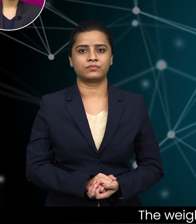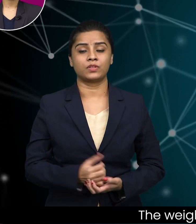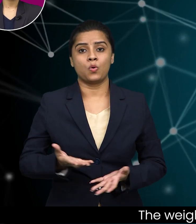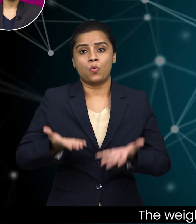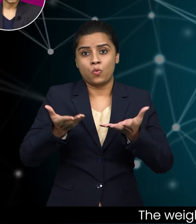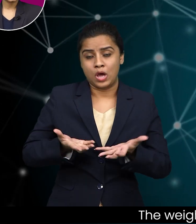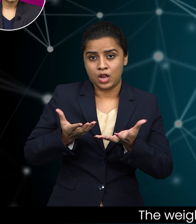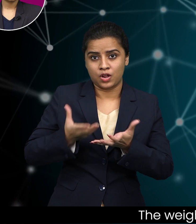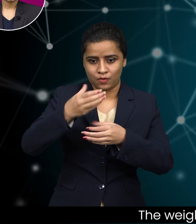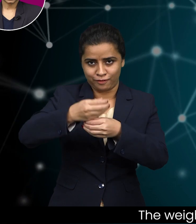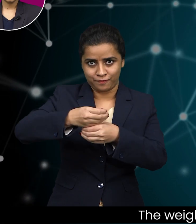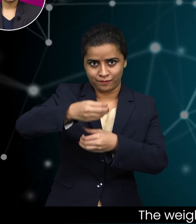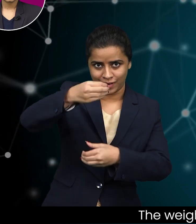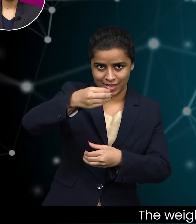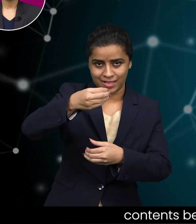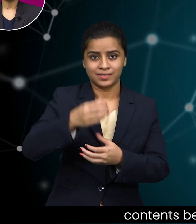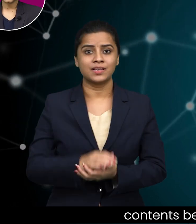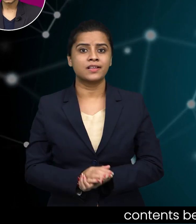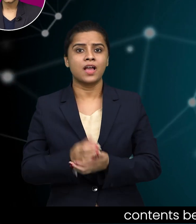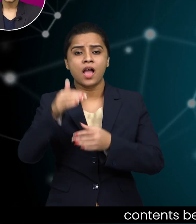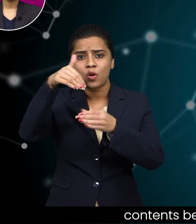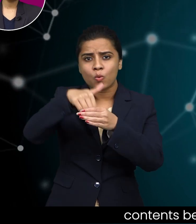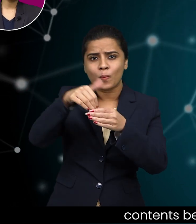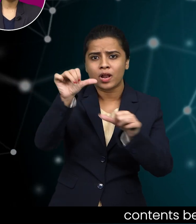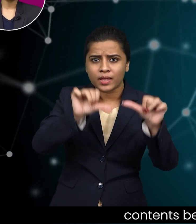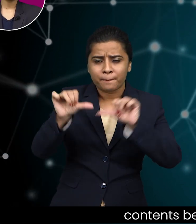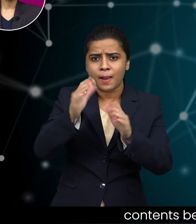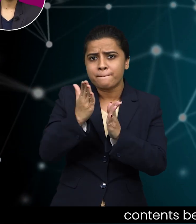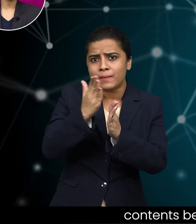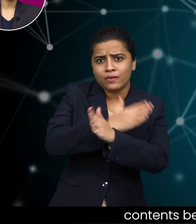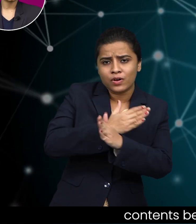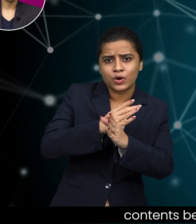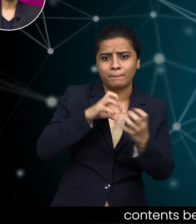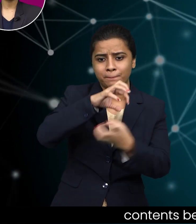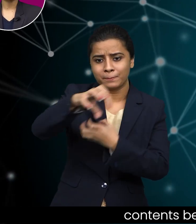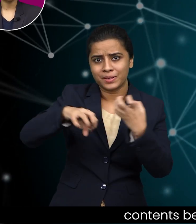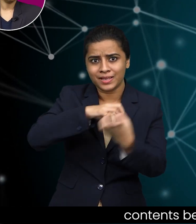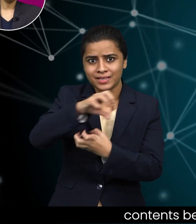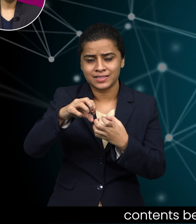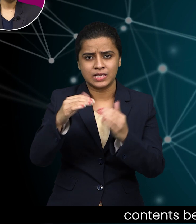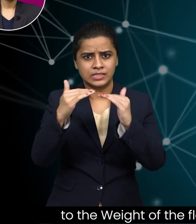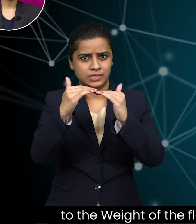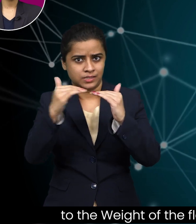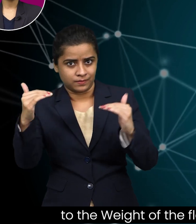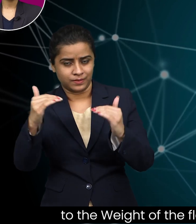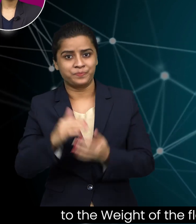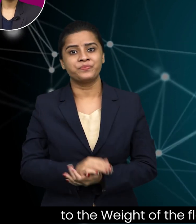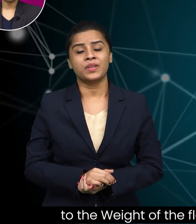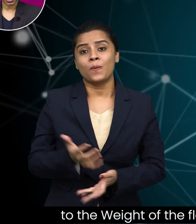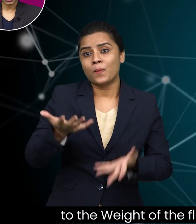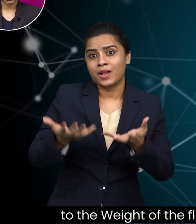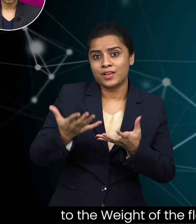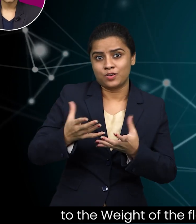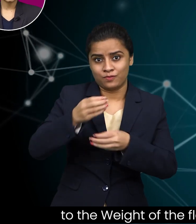The weight of the flask and contents before mixing is equal to the weight of